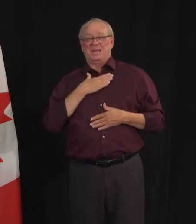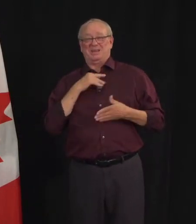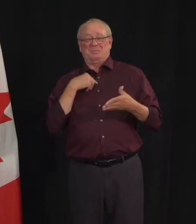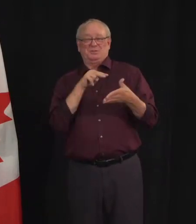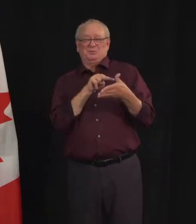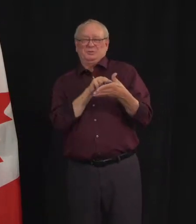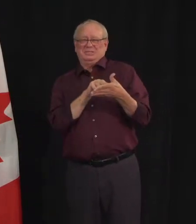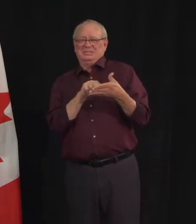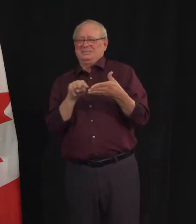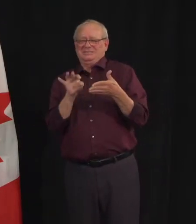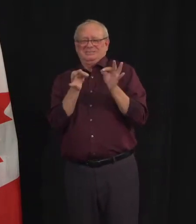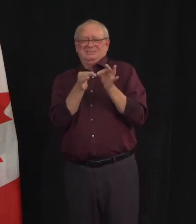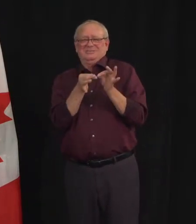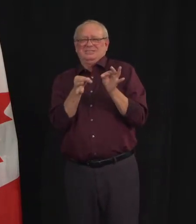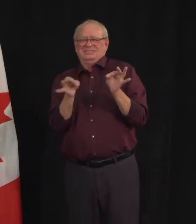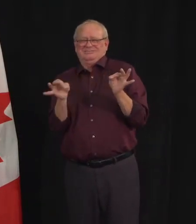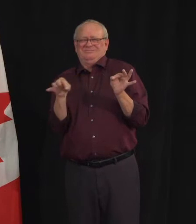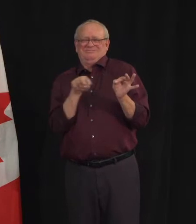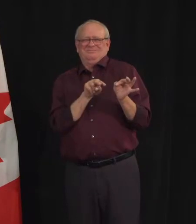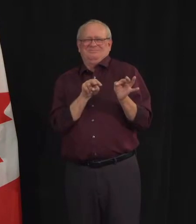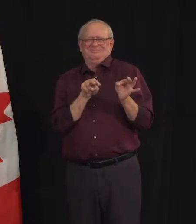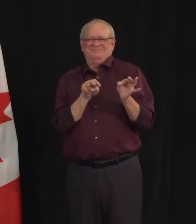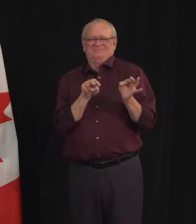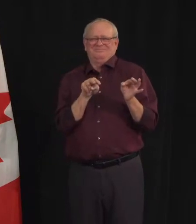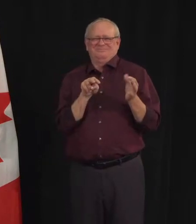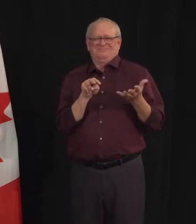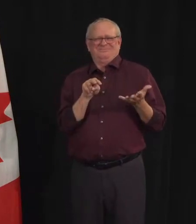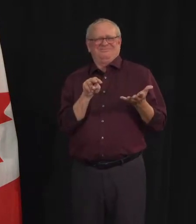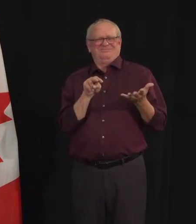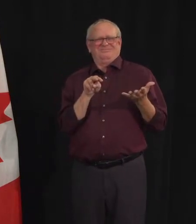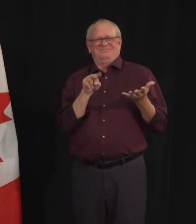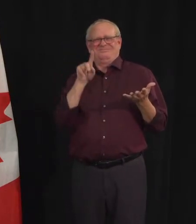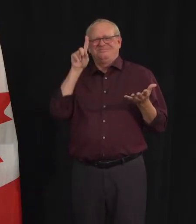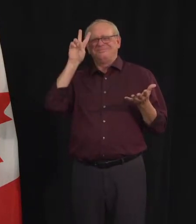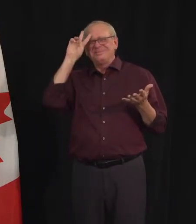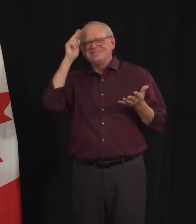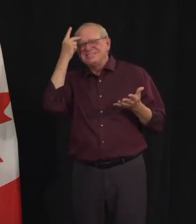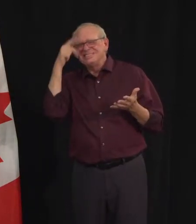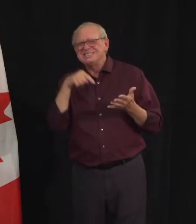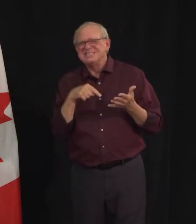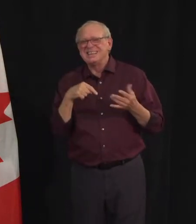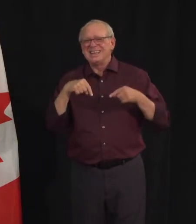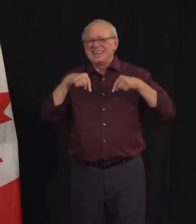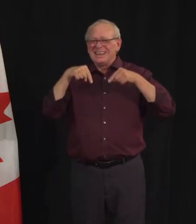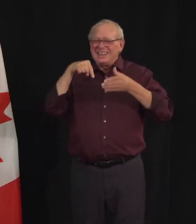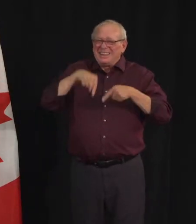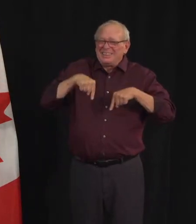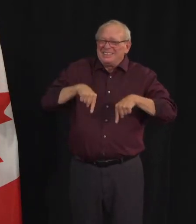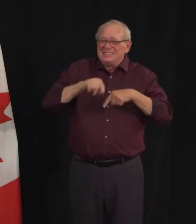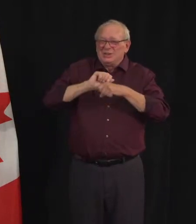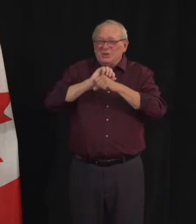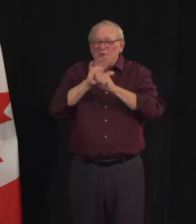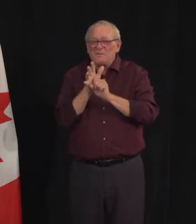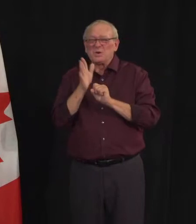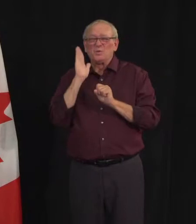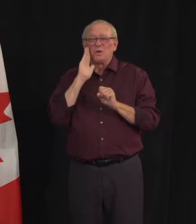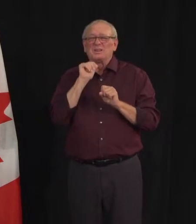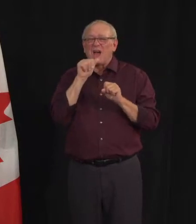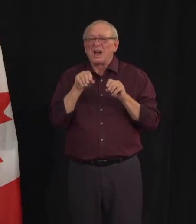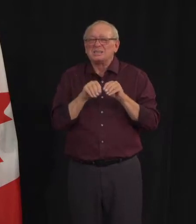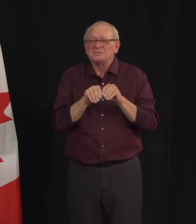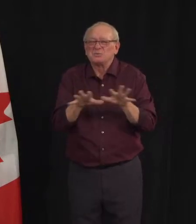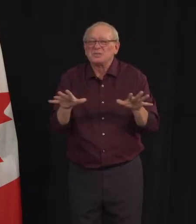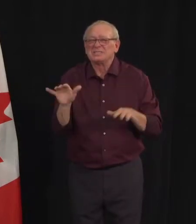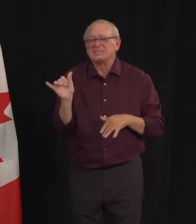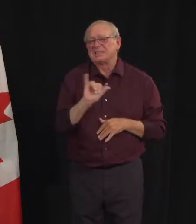quote, what I understood the author to say was that this virus is not transmitted in a way like measles is, which is